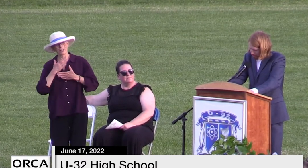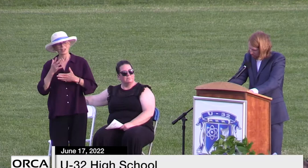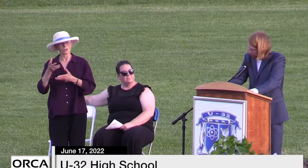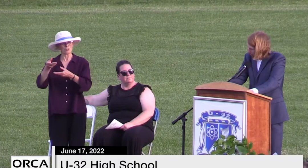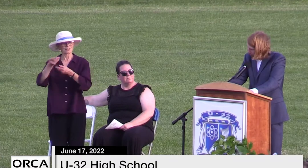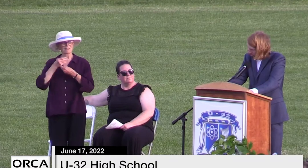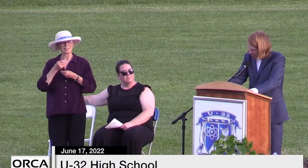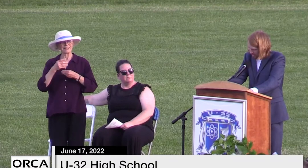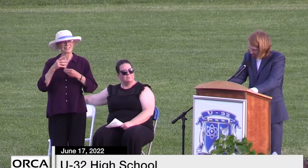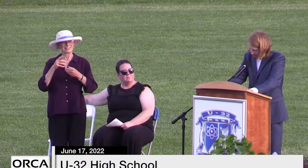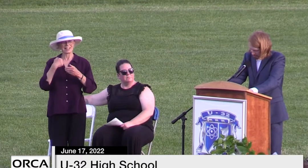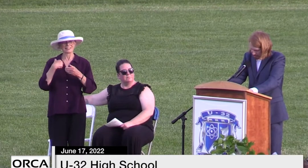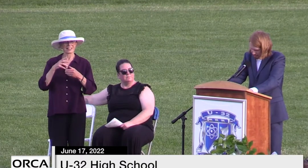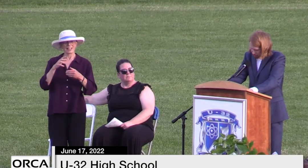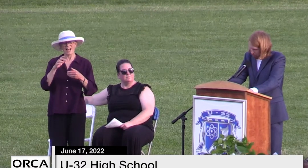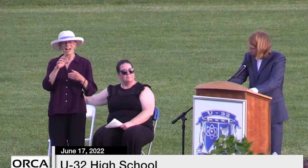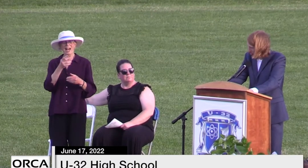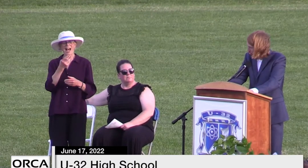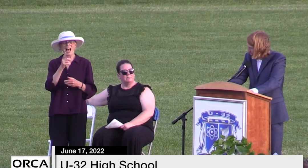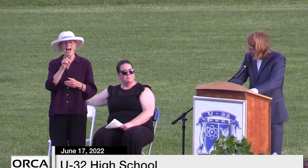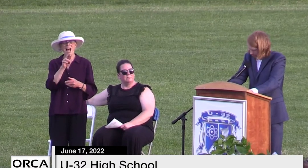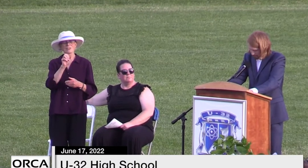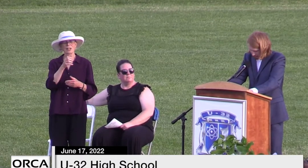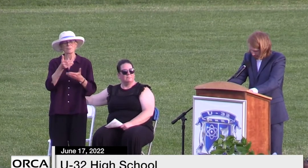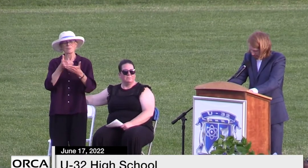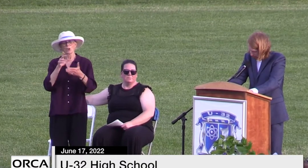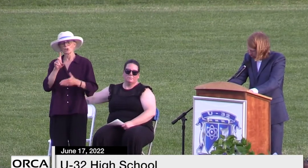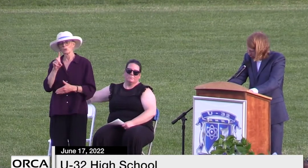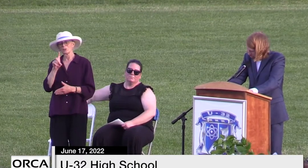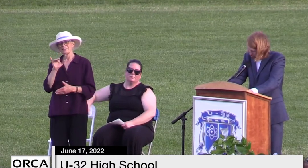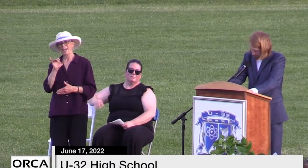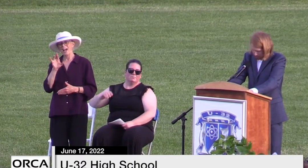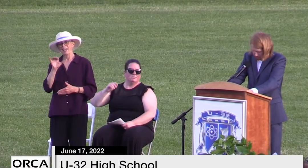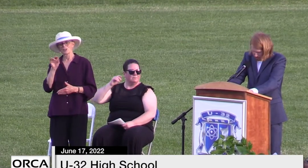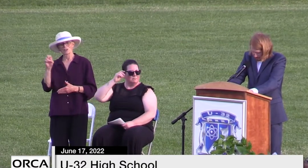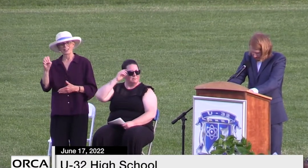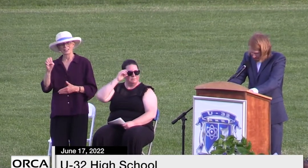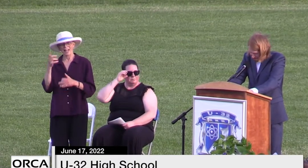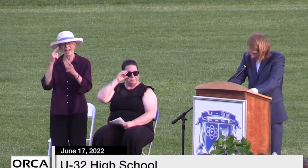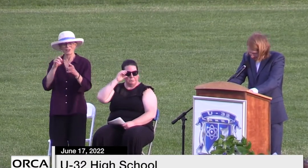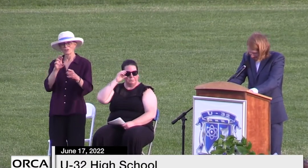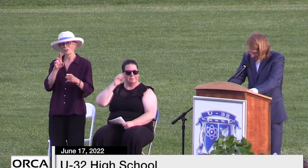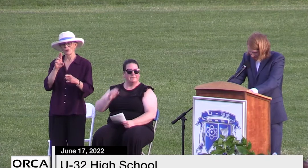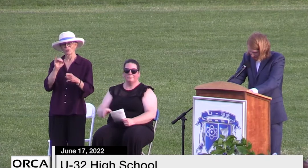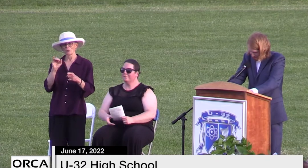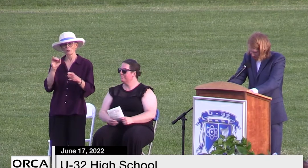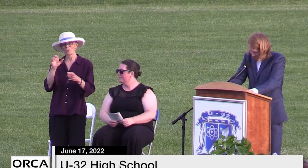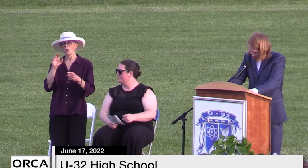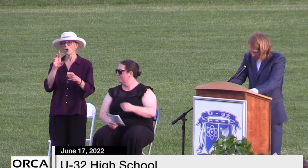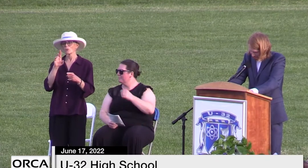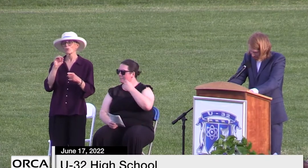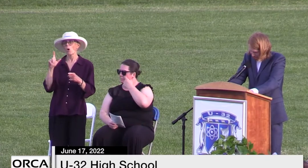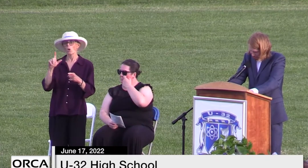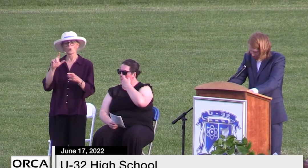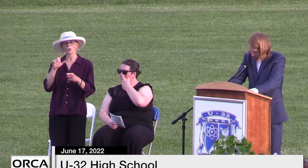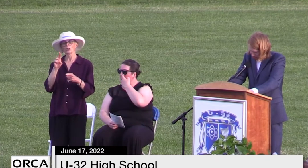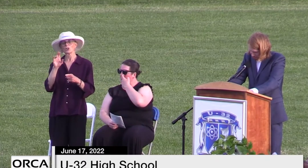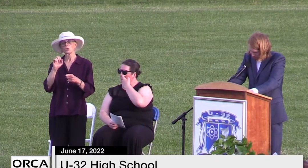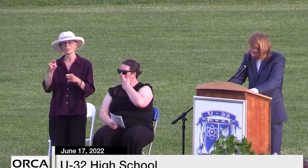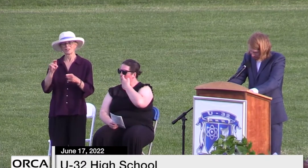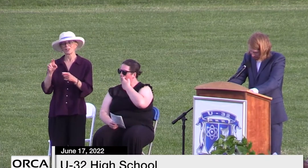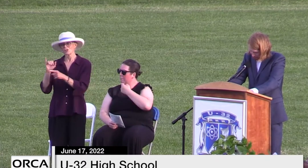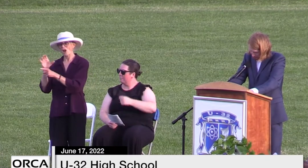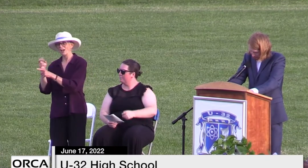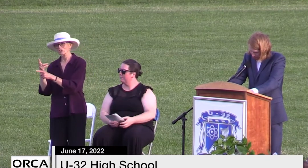sayings like hydrate before you dehydrate and roll union. That's for you, Josh. Now, go on and spread all